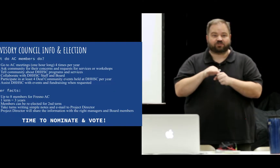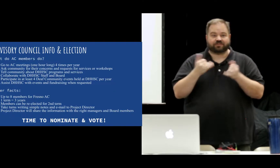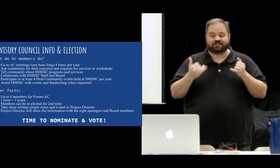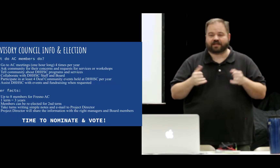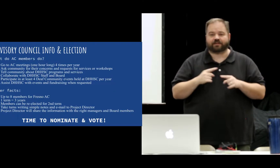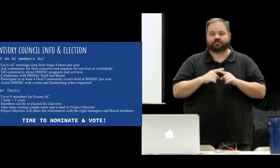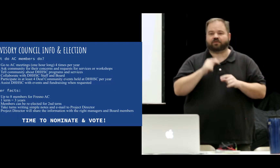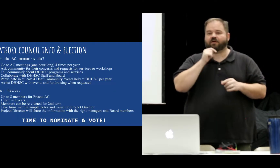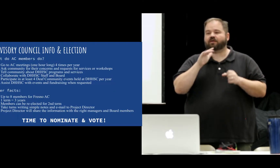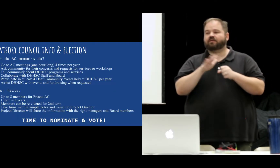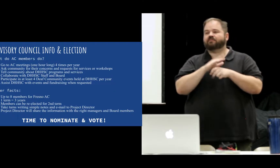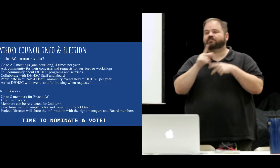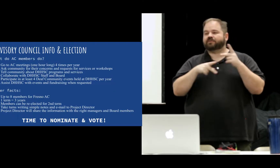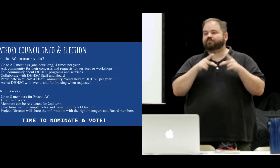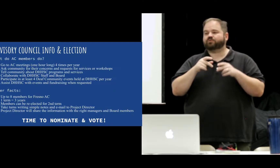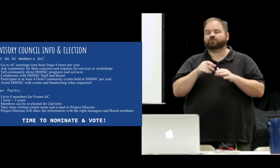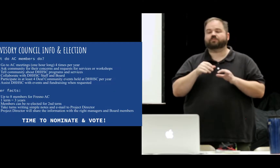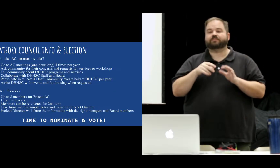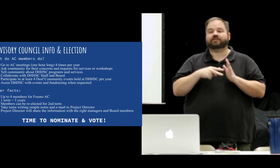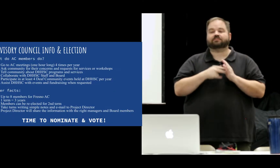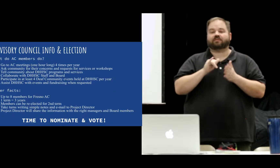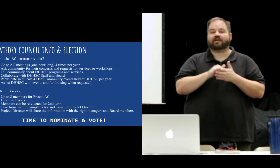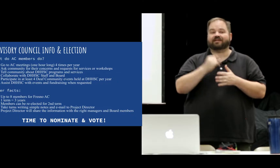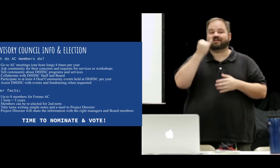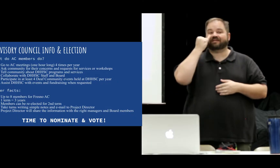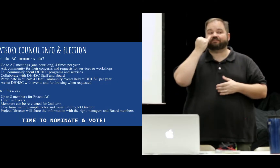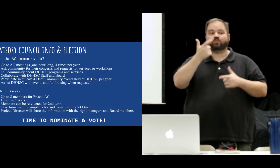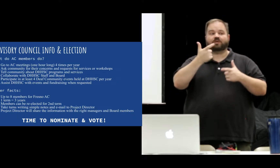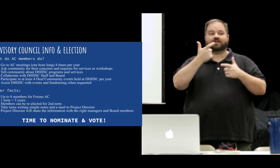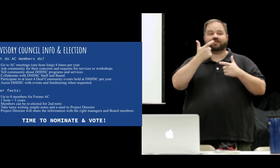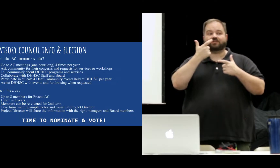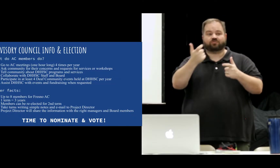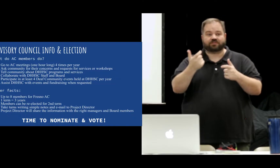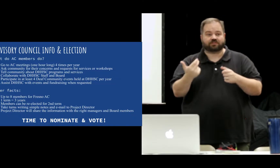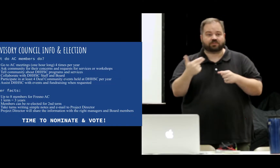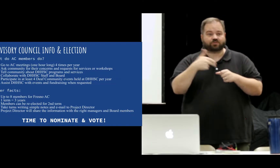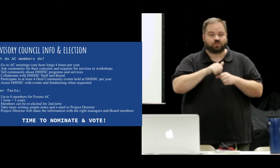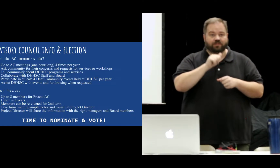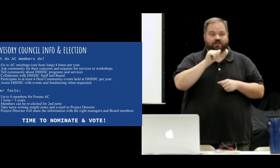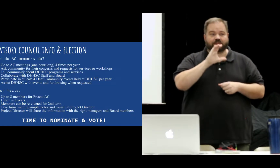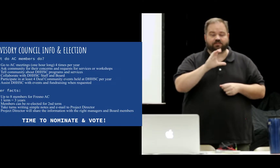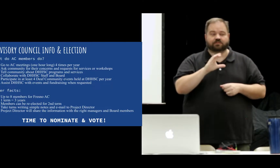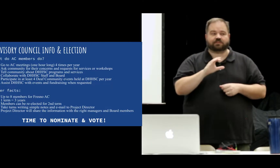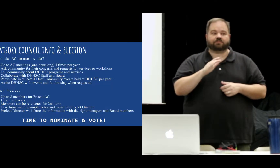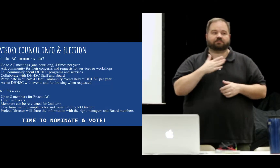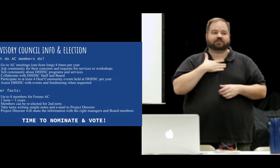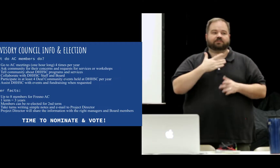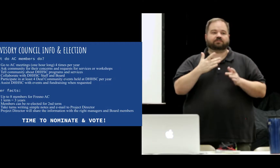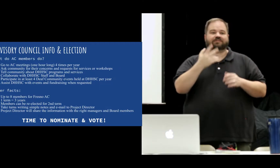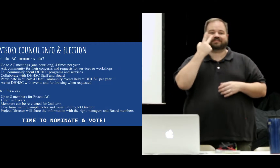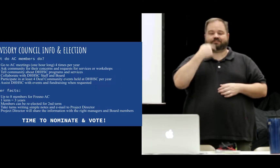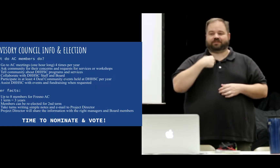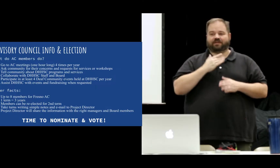We are planning our elections, but there doesn't seem to be a large interest